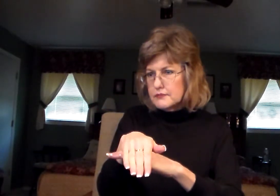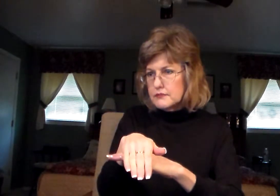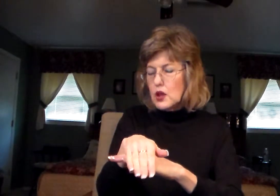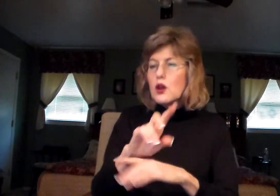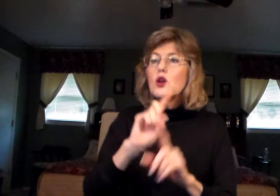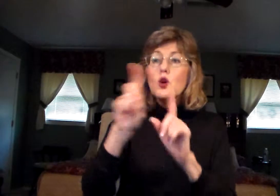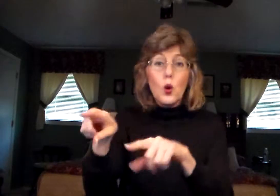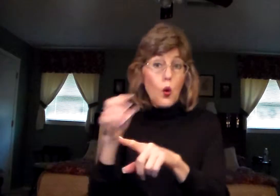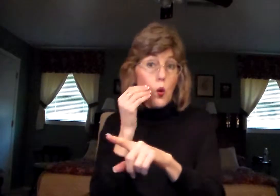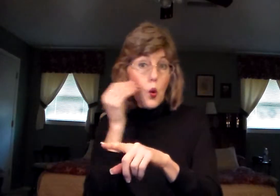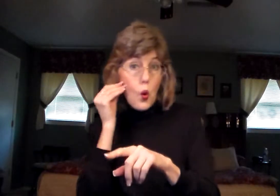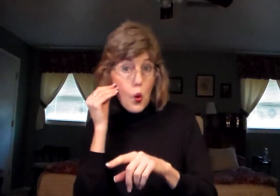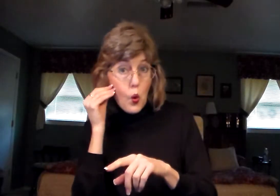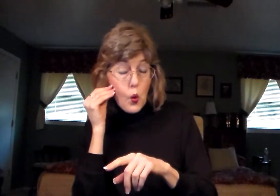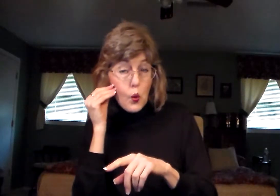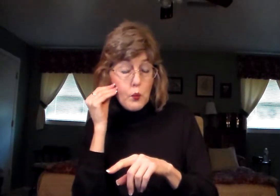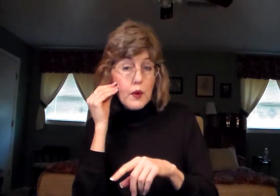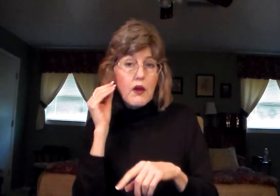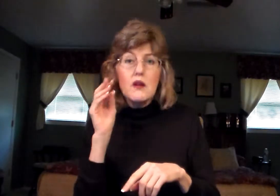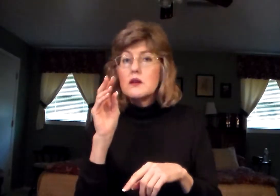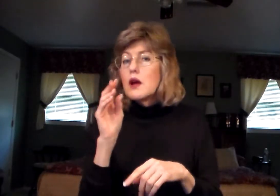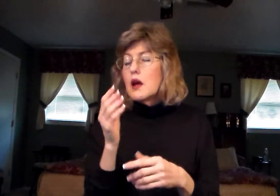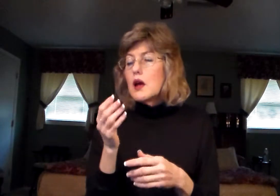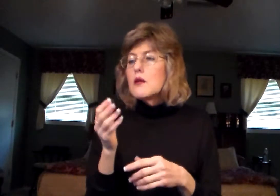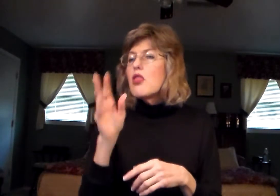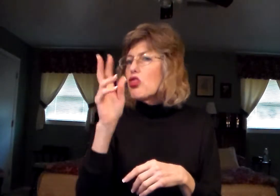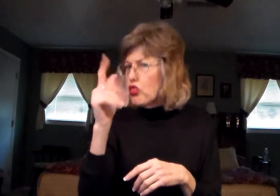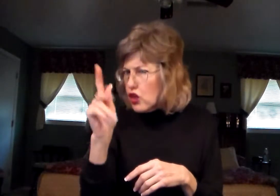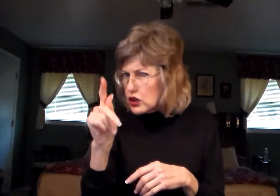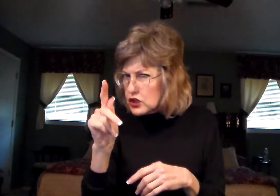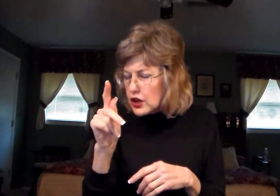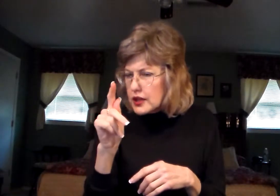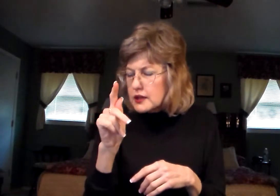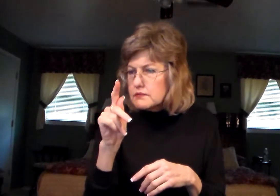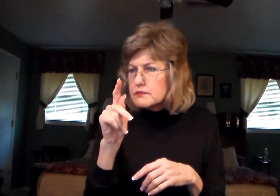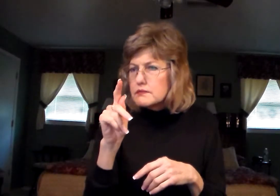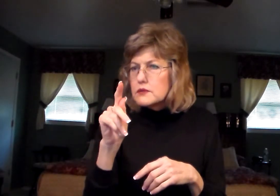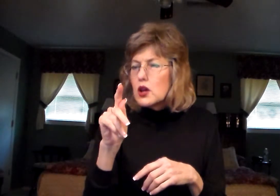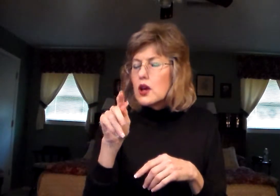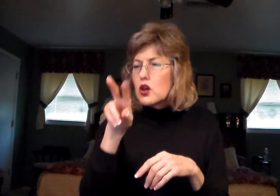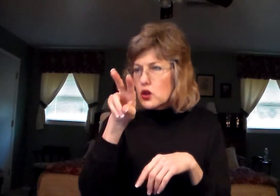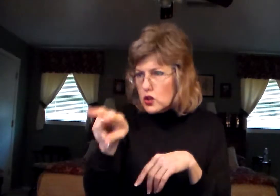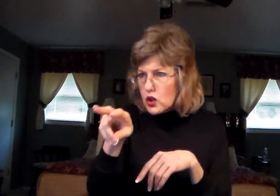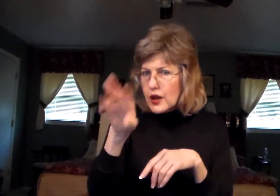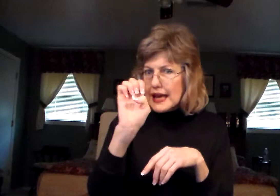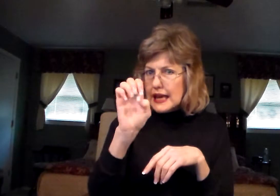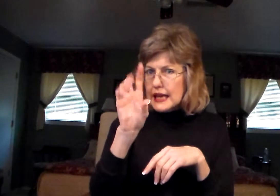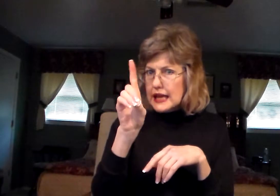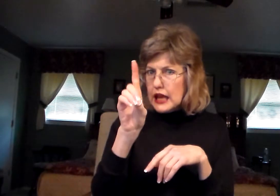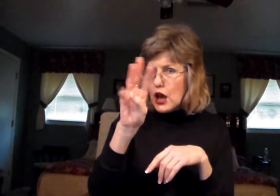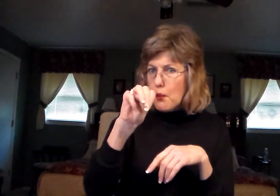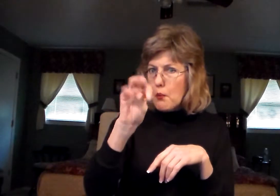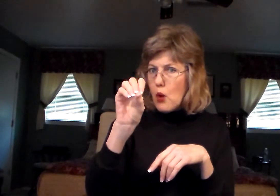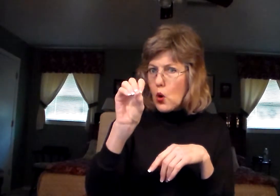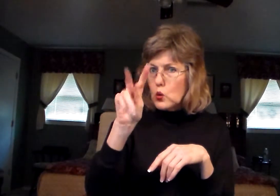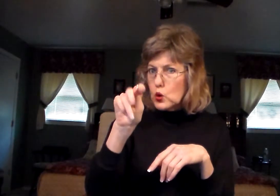home on Thursday, look on Edmodo, find out what the link's going to be for that evening, watch